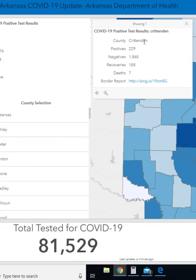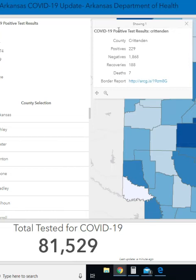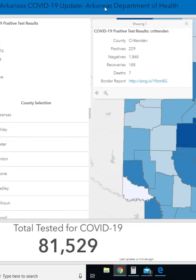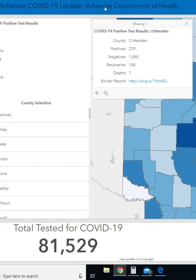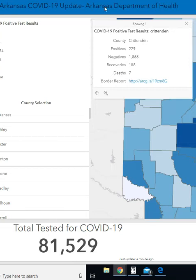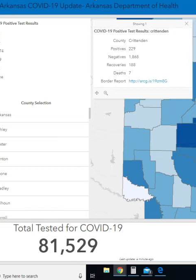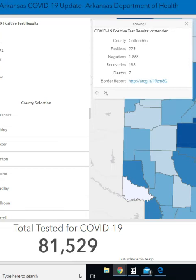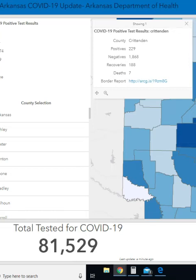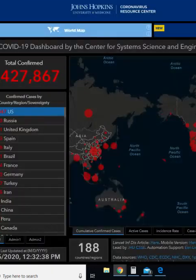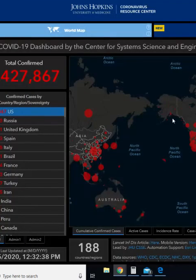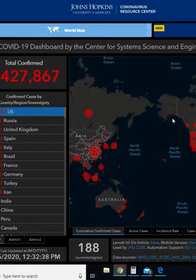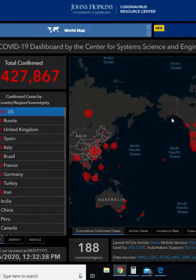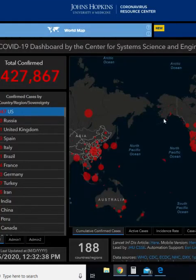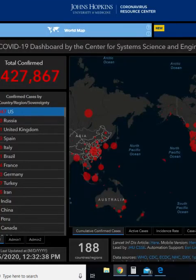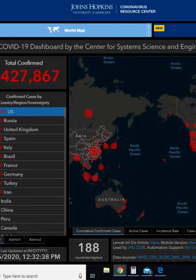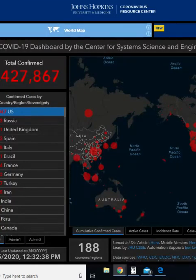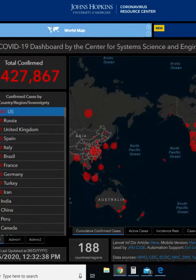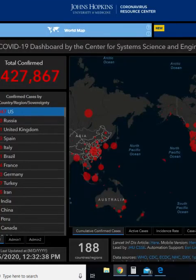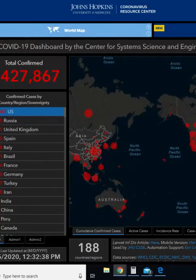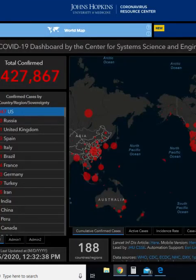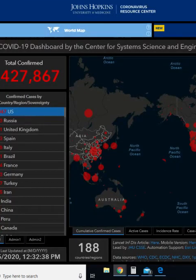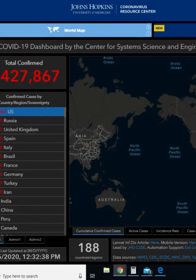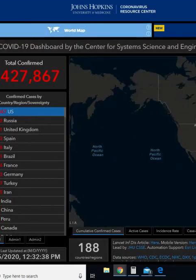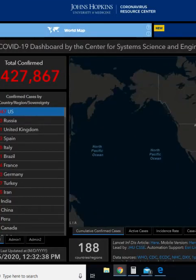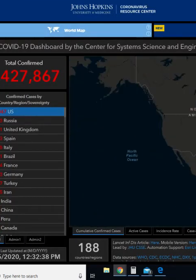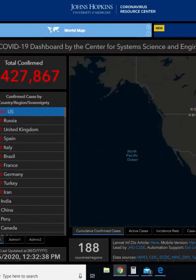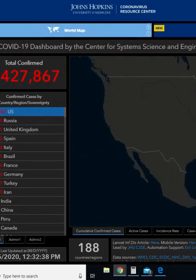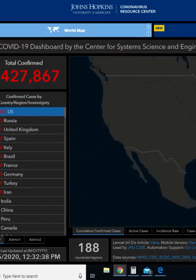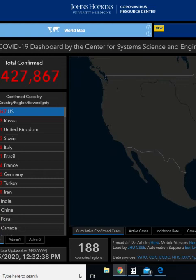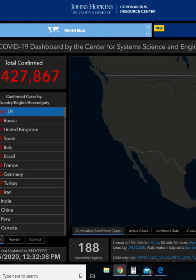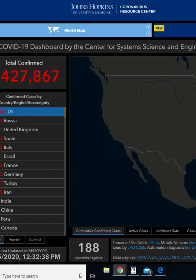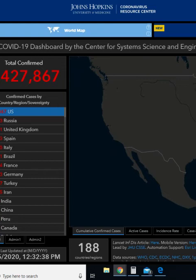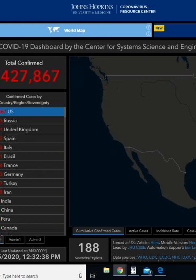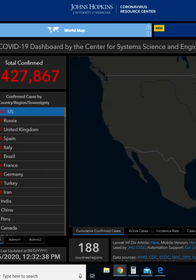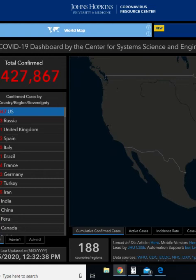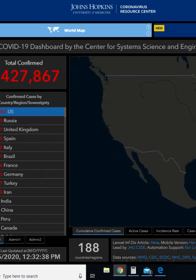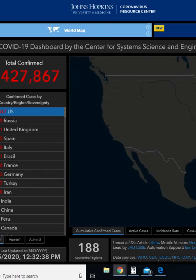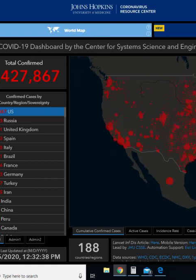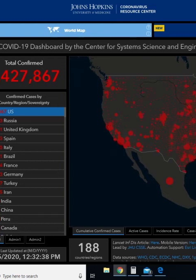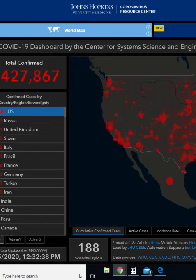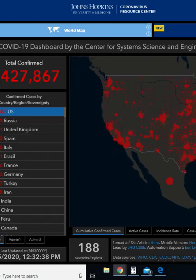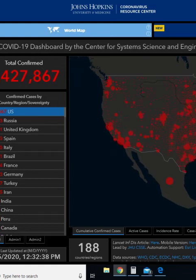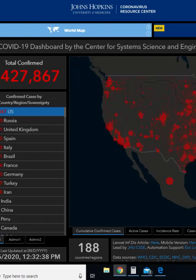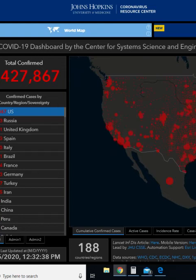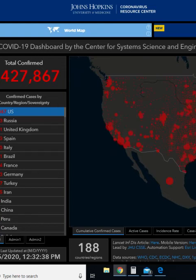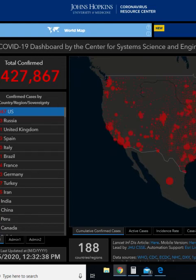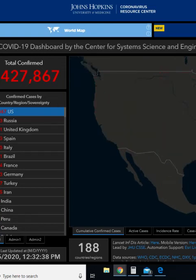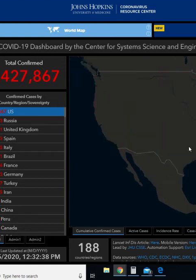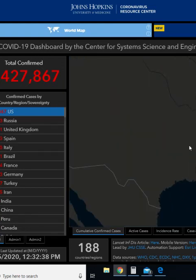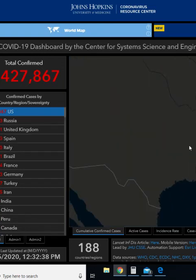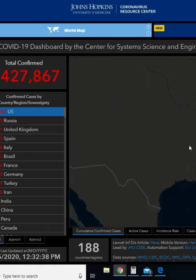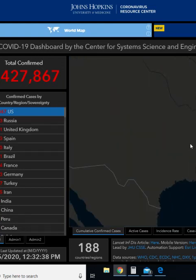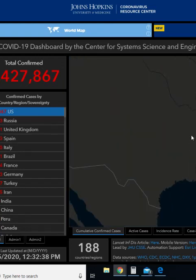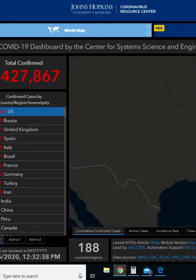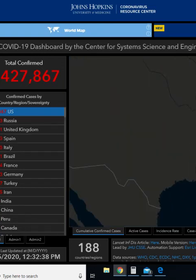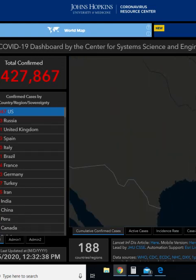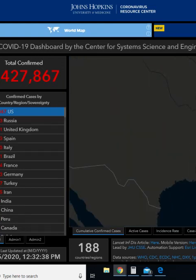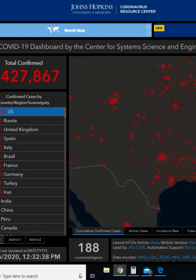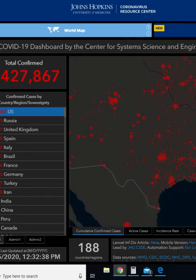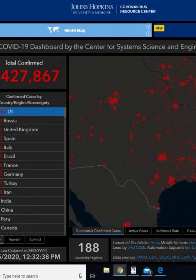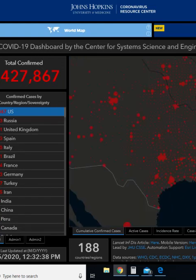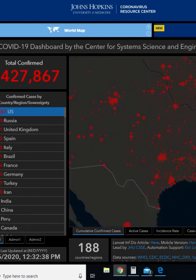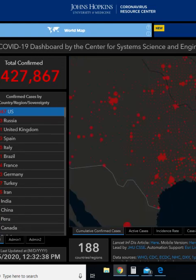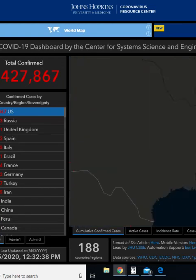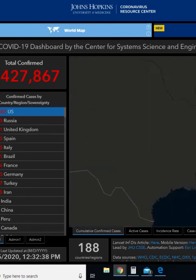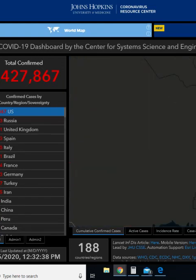is at this number because the Johns Hopkins map, as you're going to see right here, clearly shows that Memphis and Shelby County are